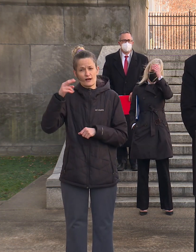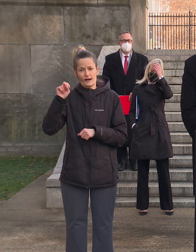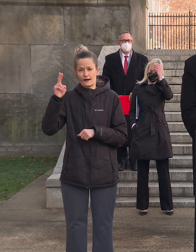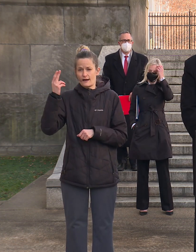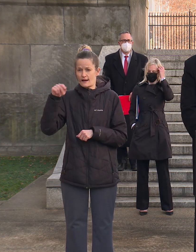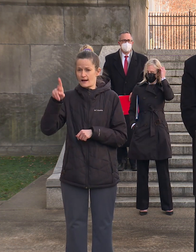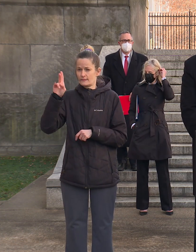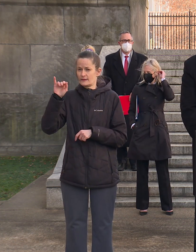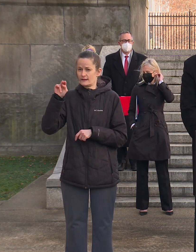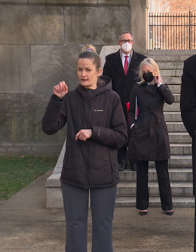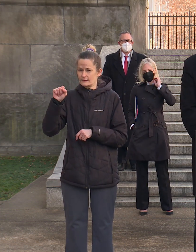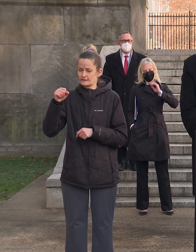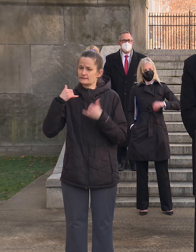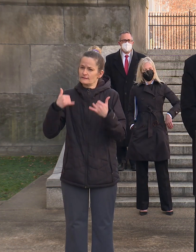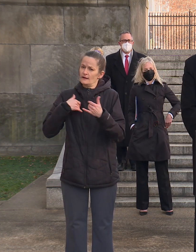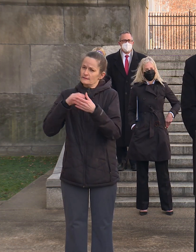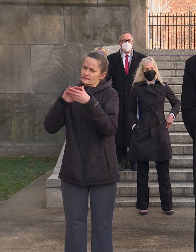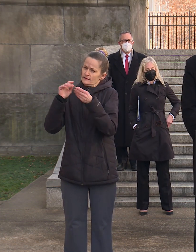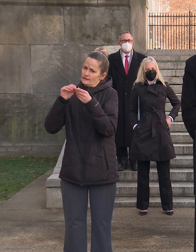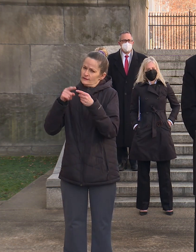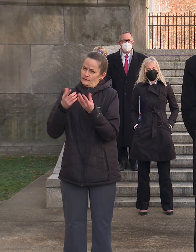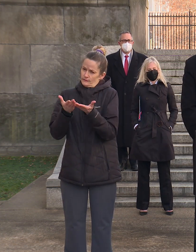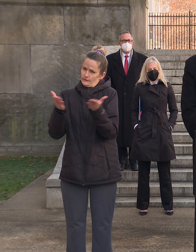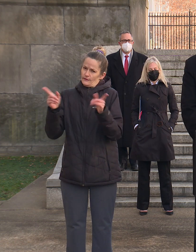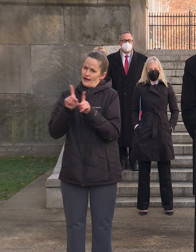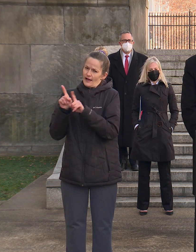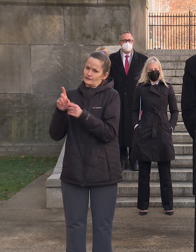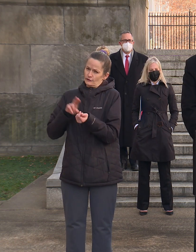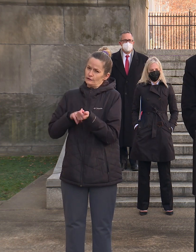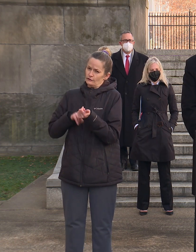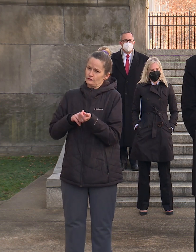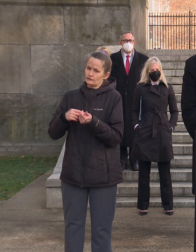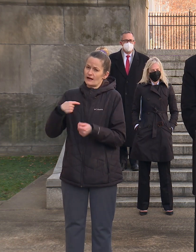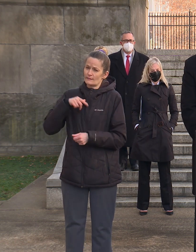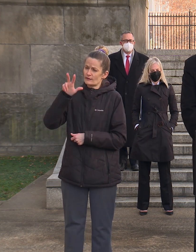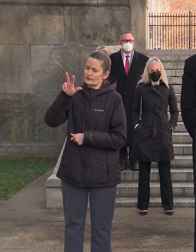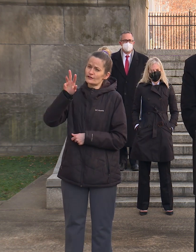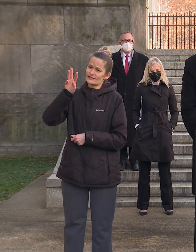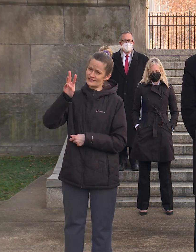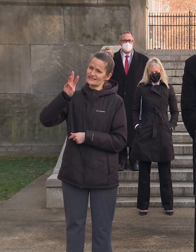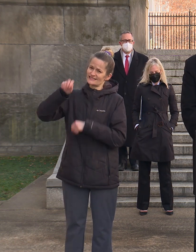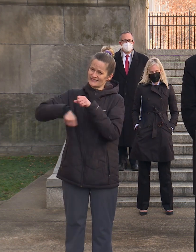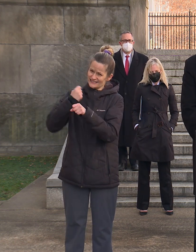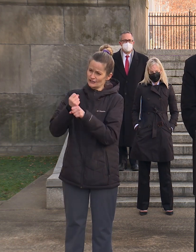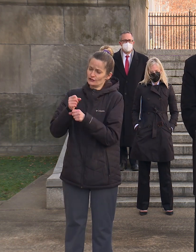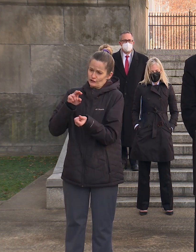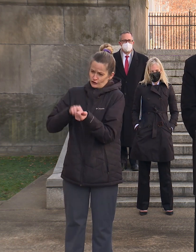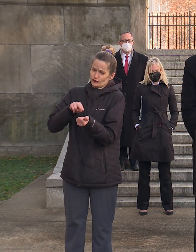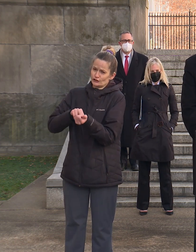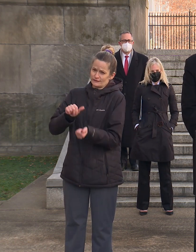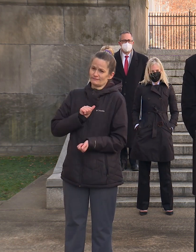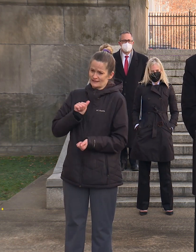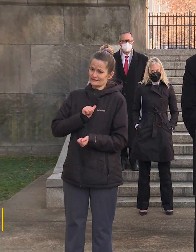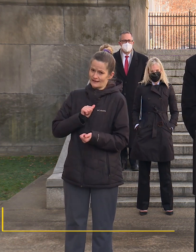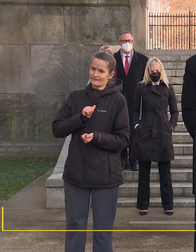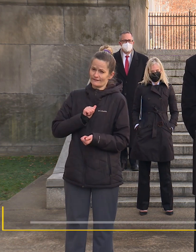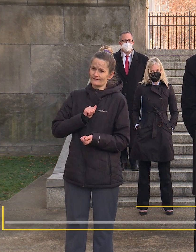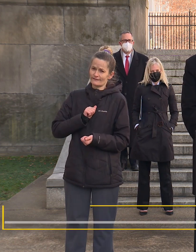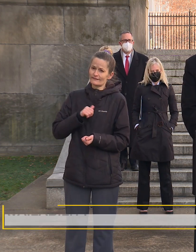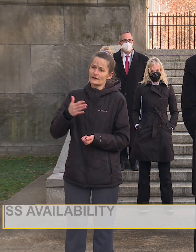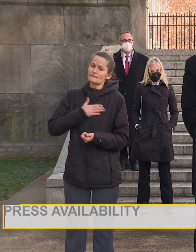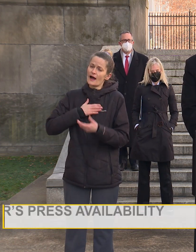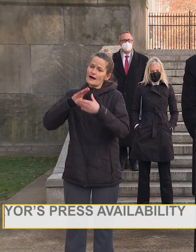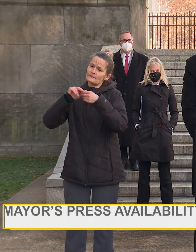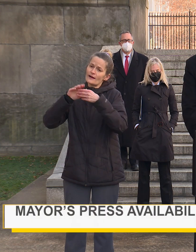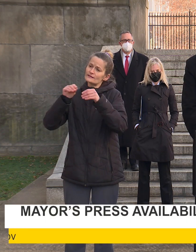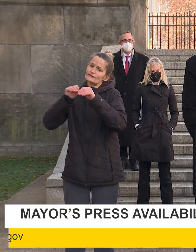for 36 years, and I think the message is incredibly important beyond the leadership